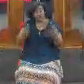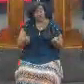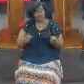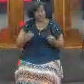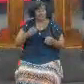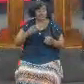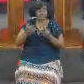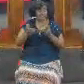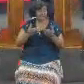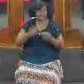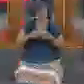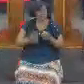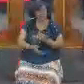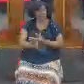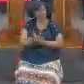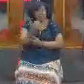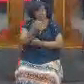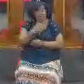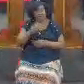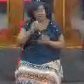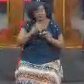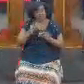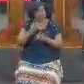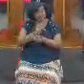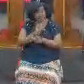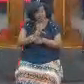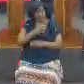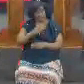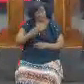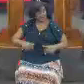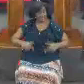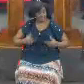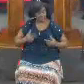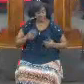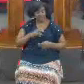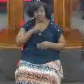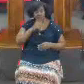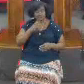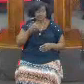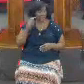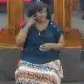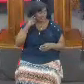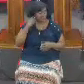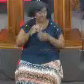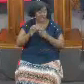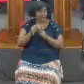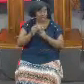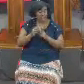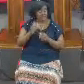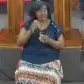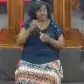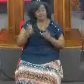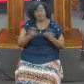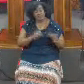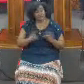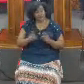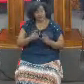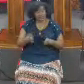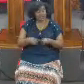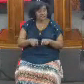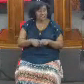our lives and protecting our lives so that our lives do not become shipwrecked. Don't just be hearers of the word. We need to make sure that we're doers of the